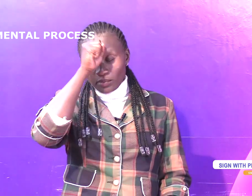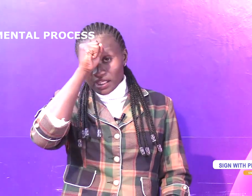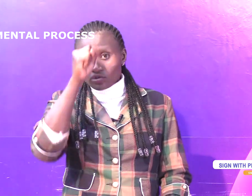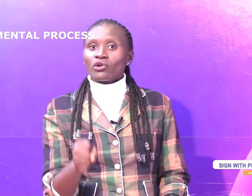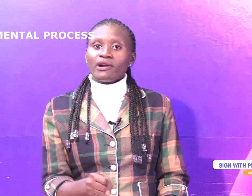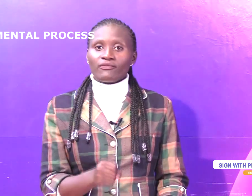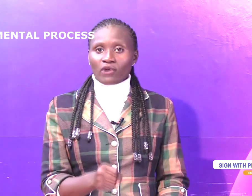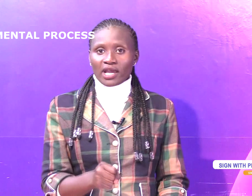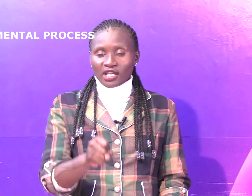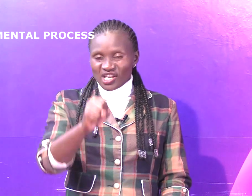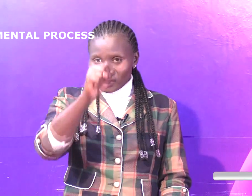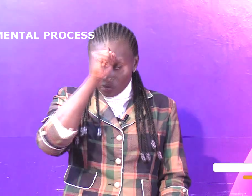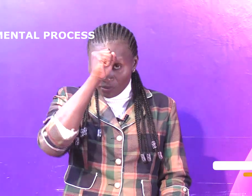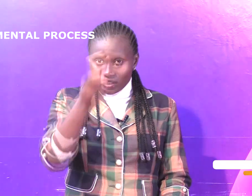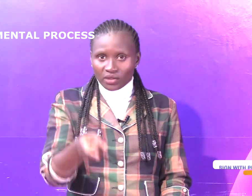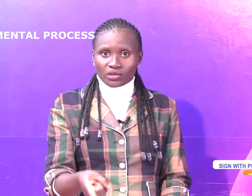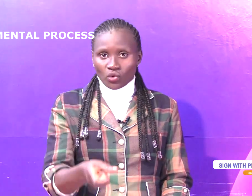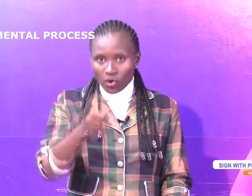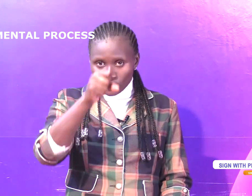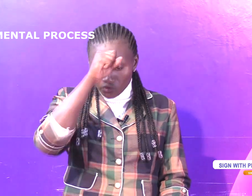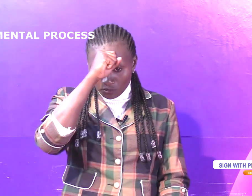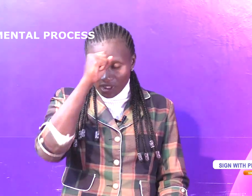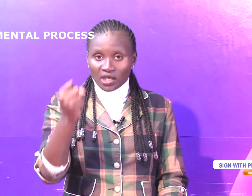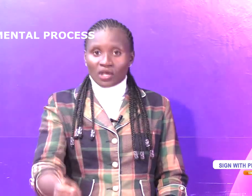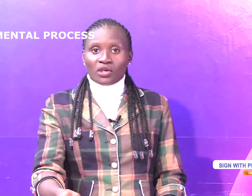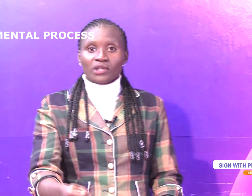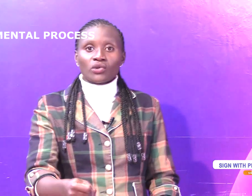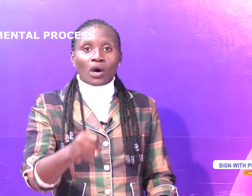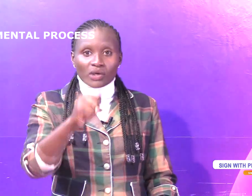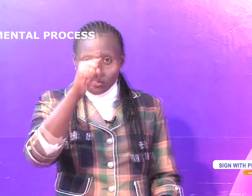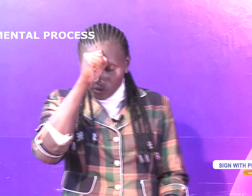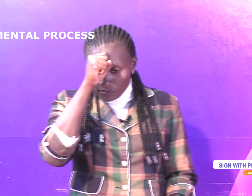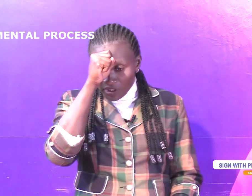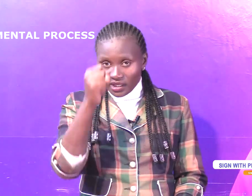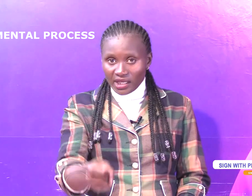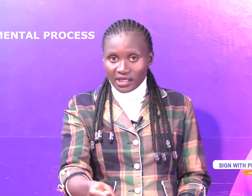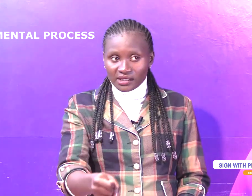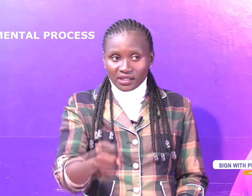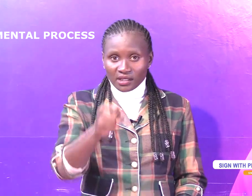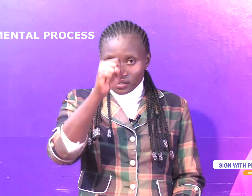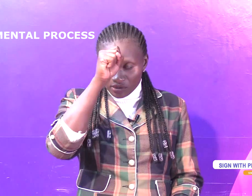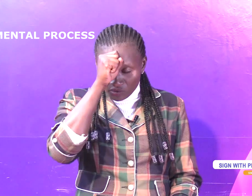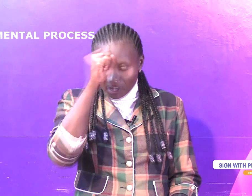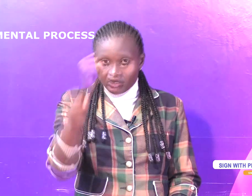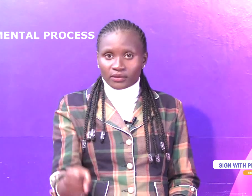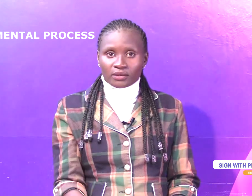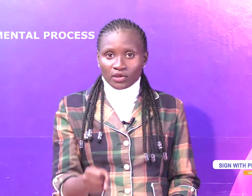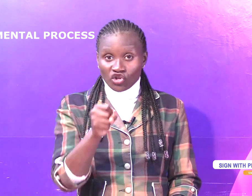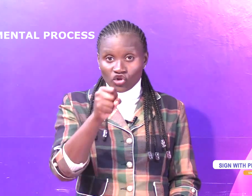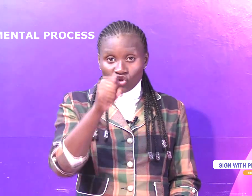your forehead, stupid, so stupid, you are so stupid, like this, stupid, you